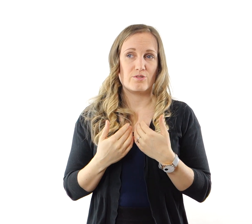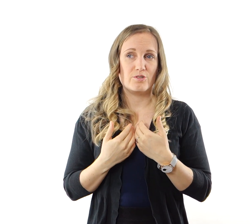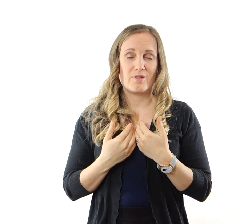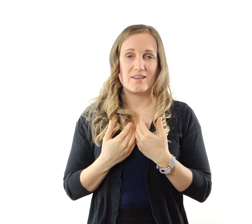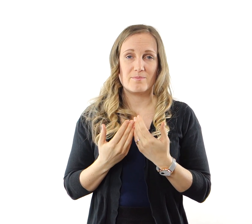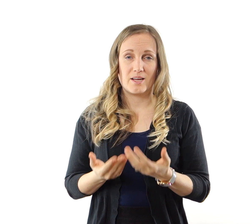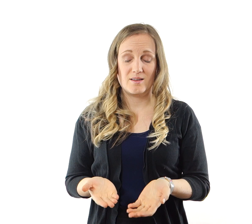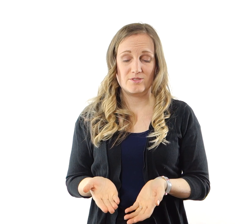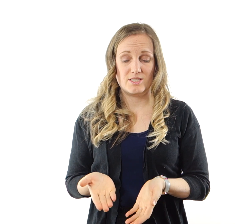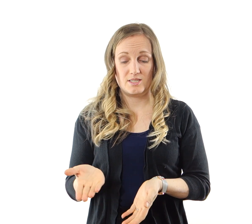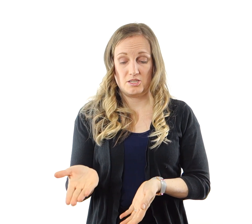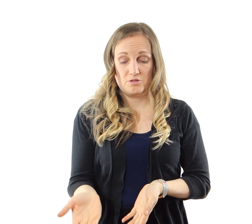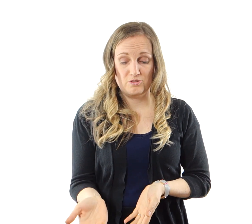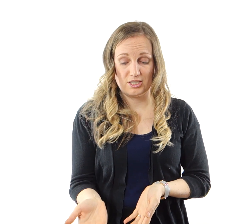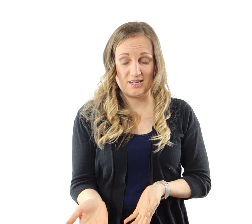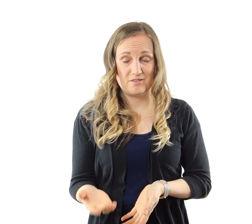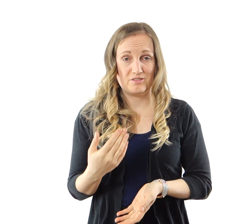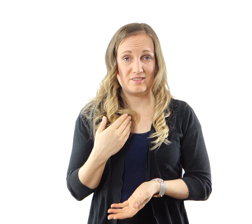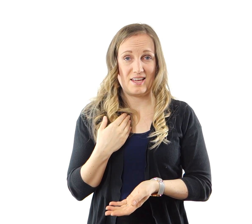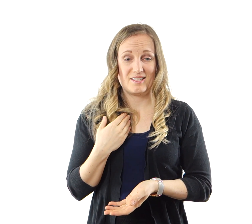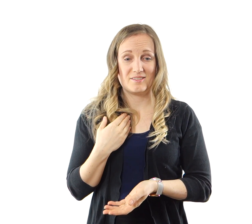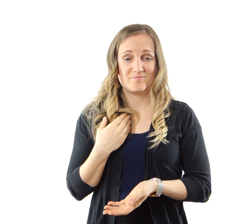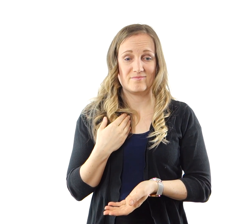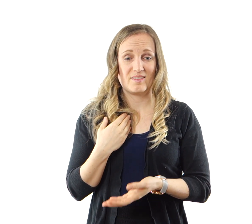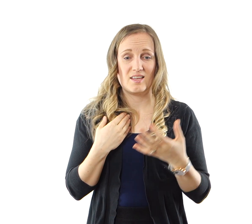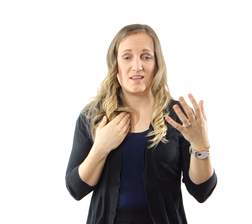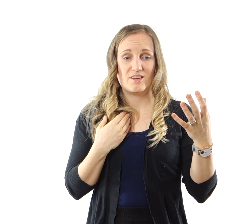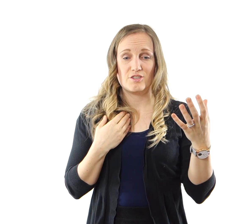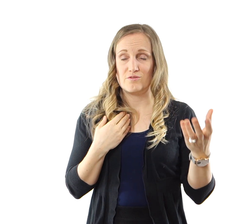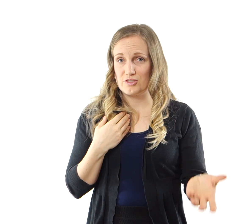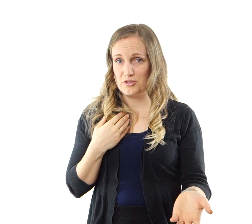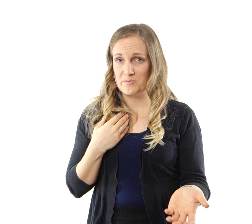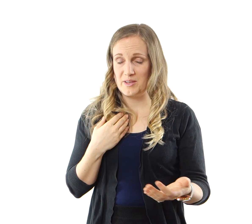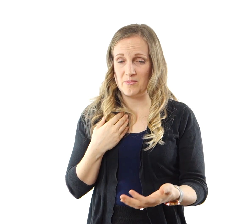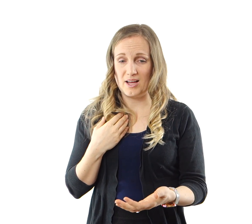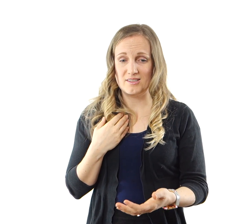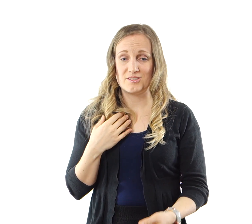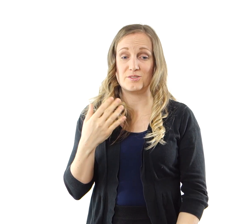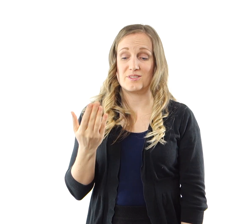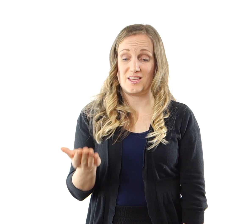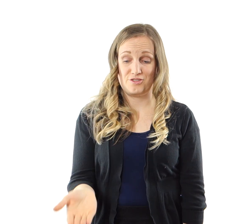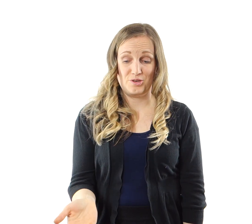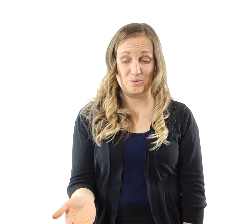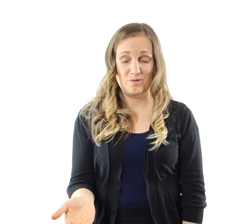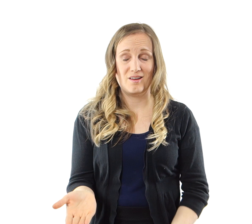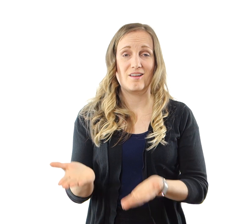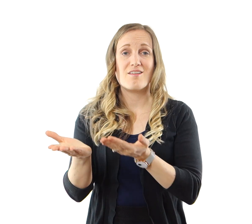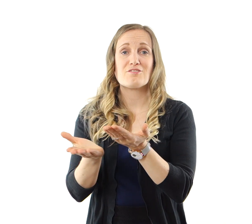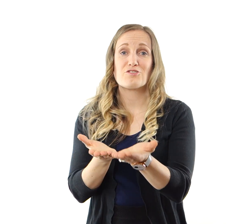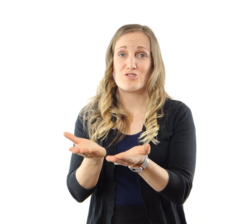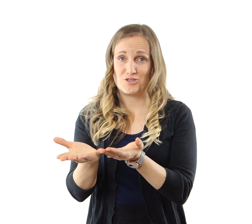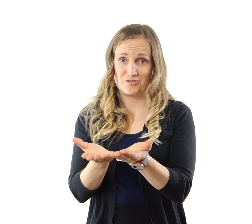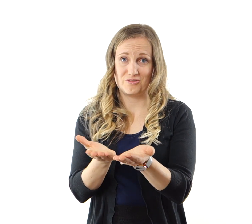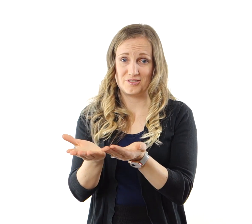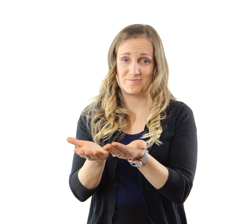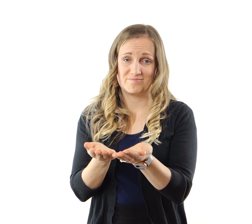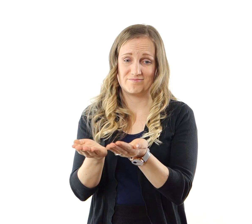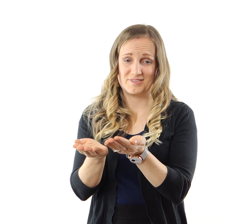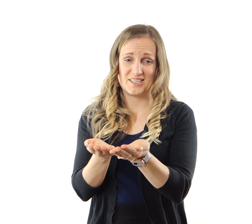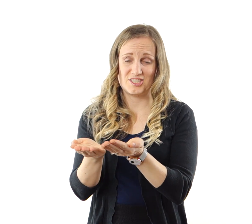you kind of become Jesus and you look down and you're like, you've served me well. So you say you serve. Saying